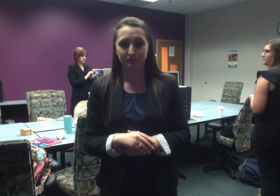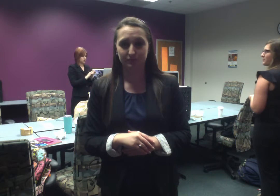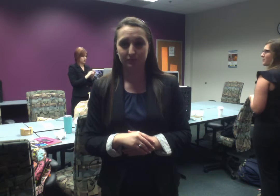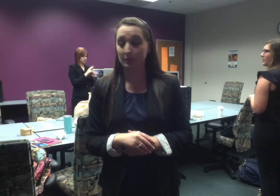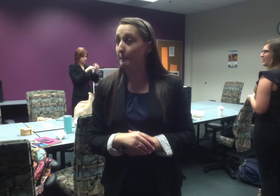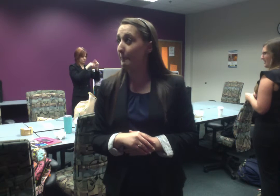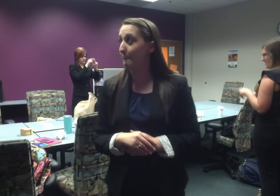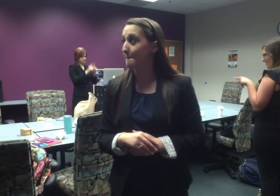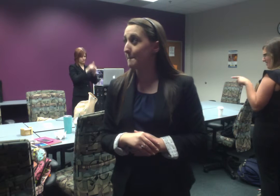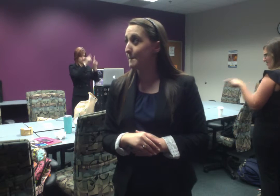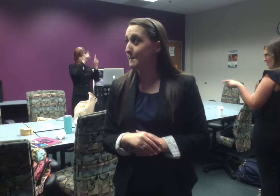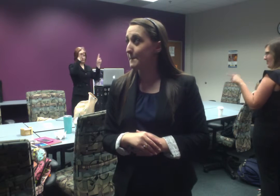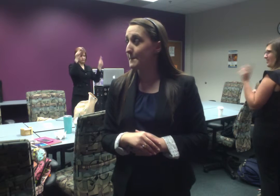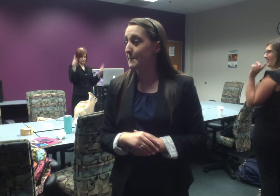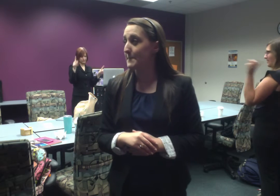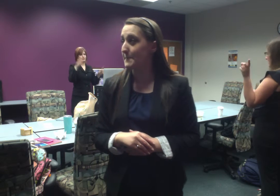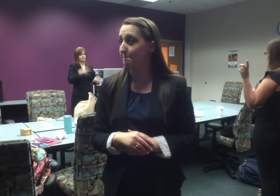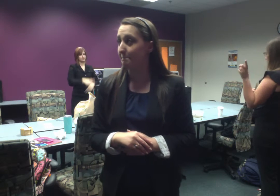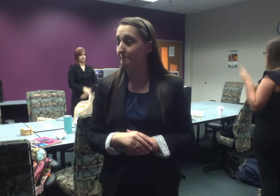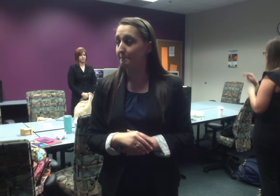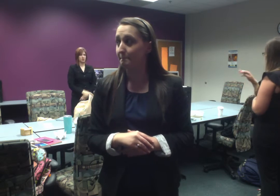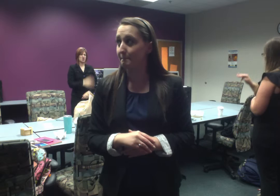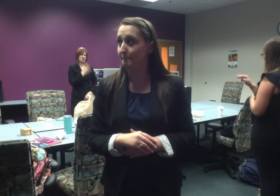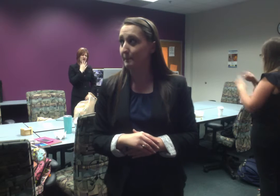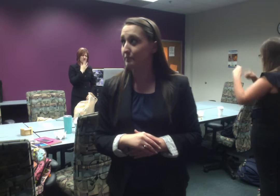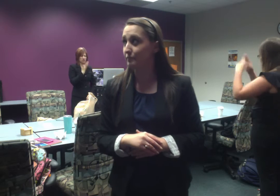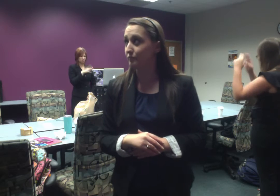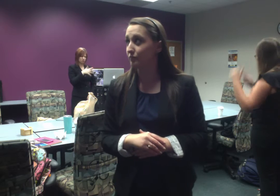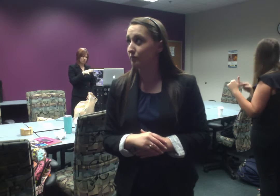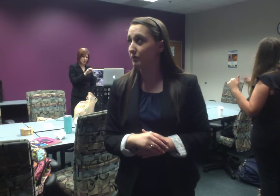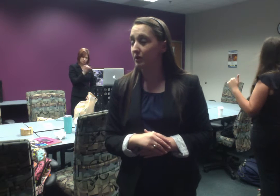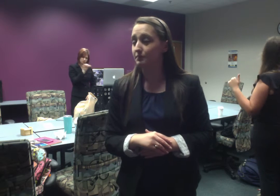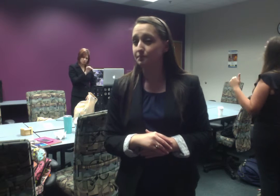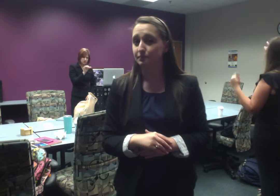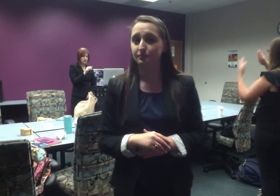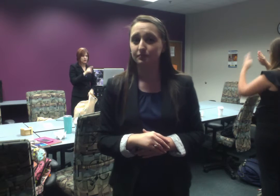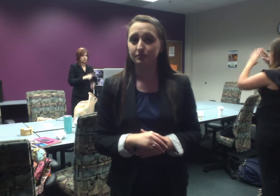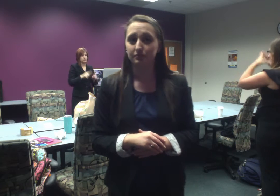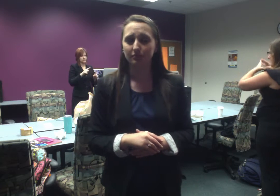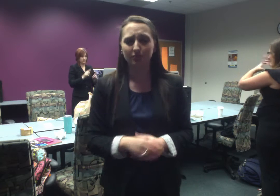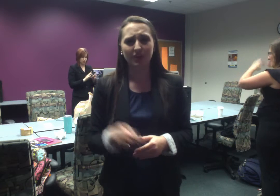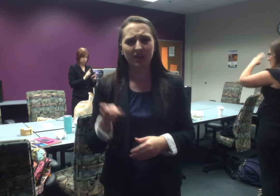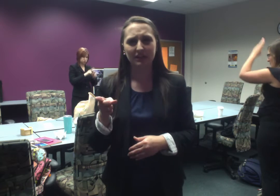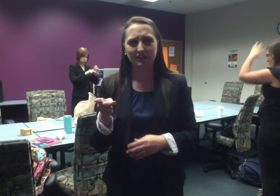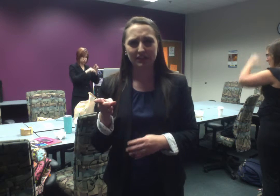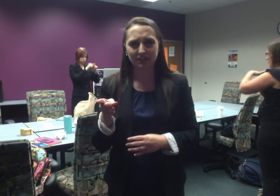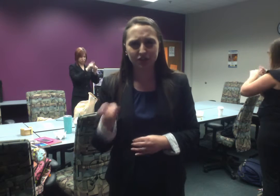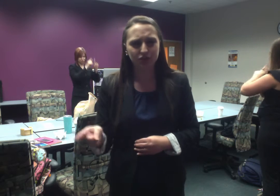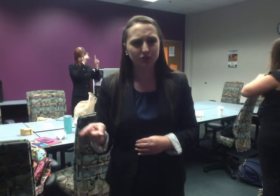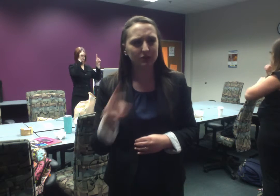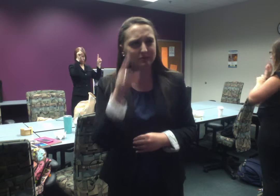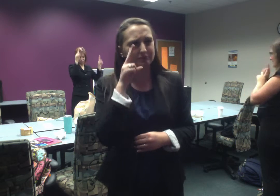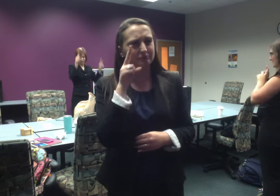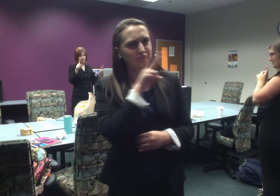Sort of the same colors, though. She was painting what was around her. This is a famous one.